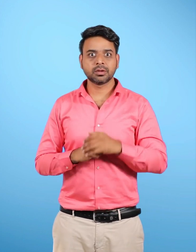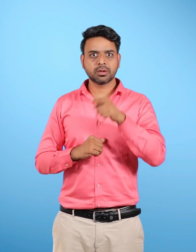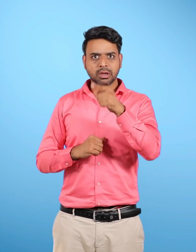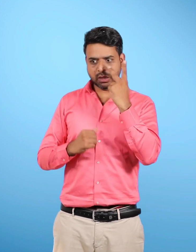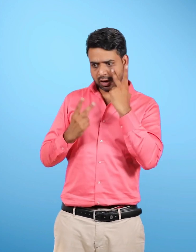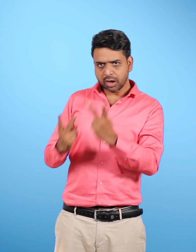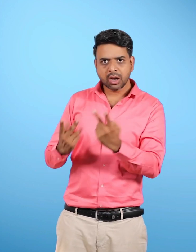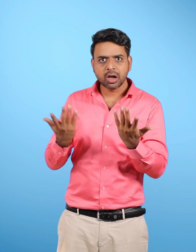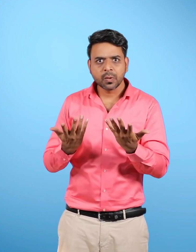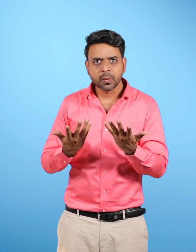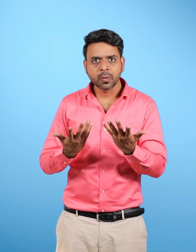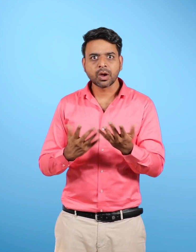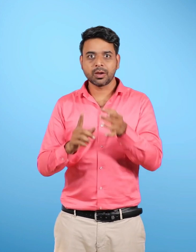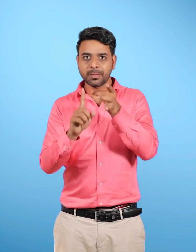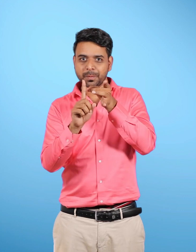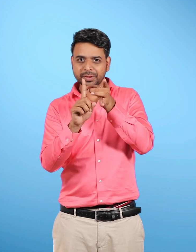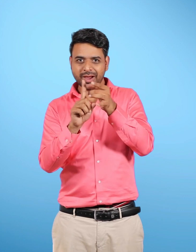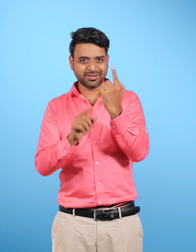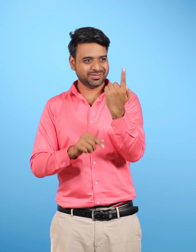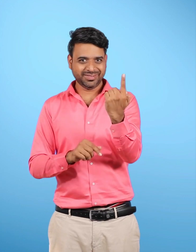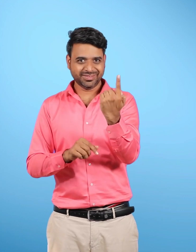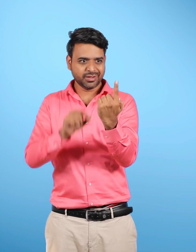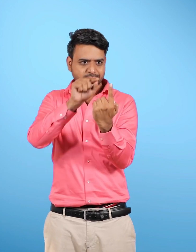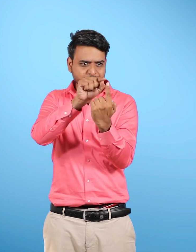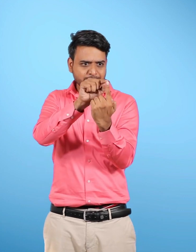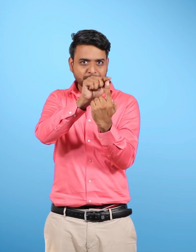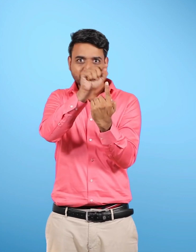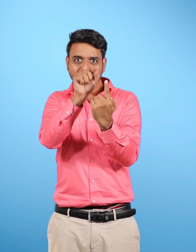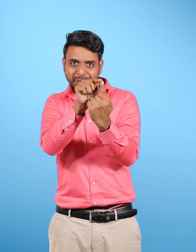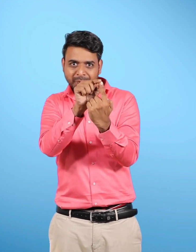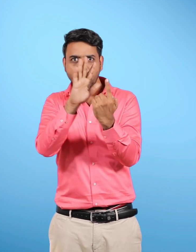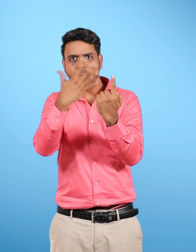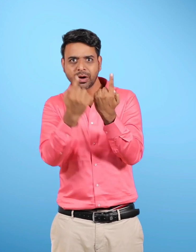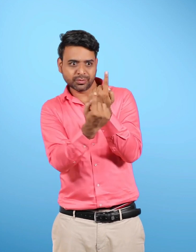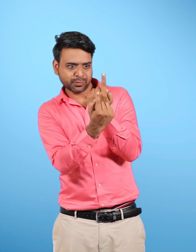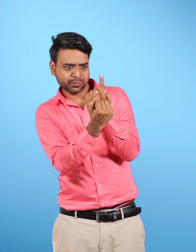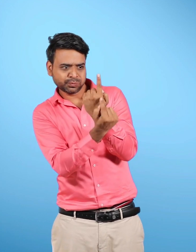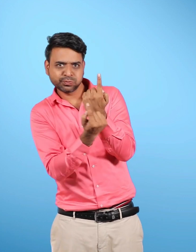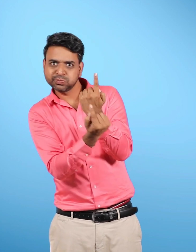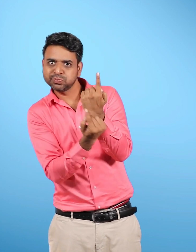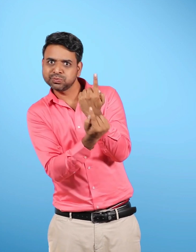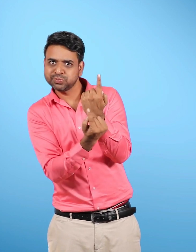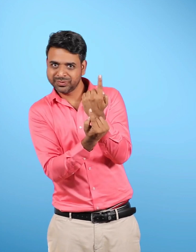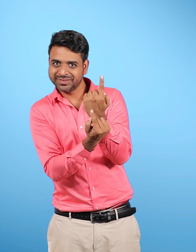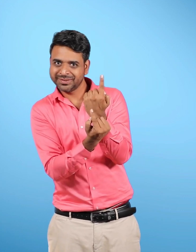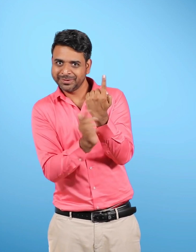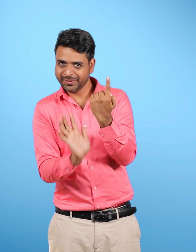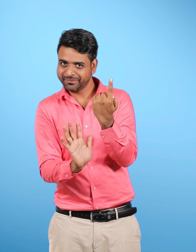You might have noticed that it has a small metal cap on one side and a metal disc on the other